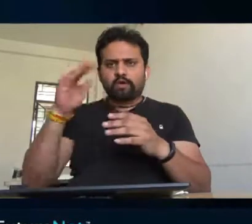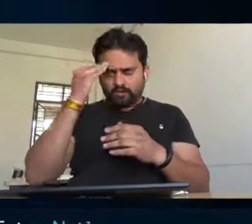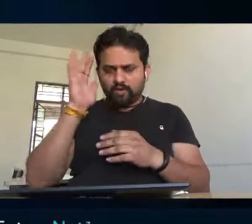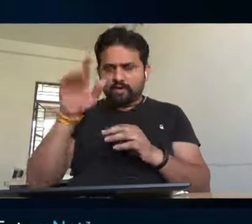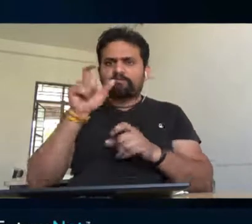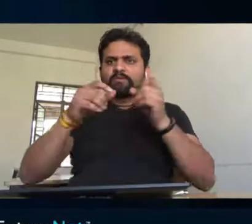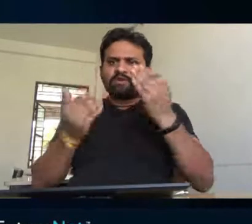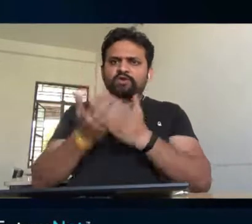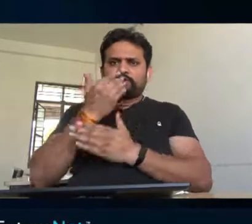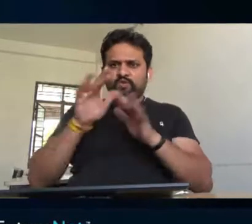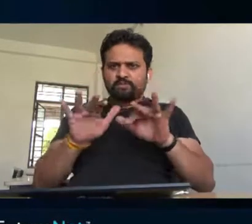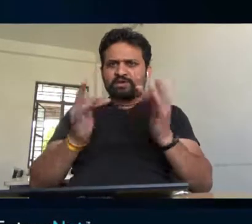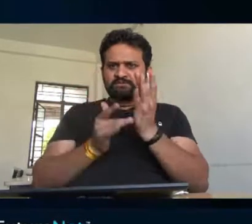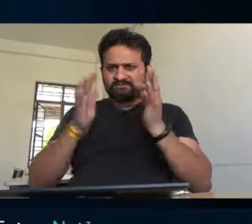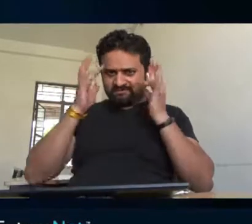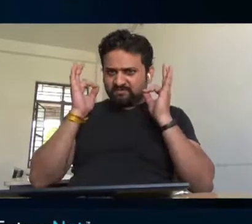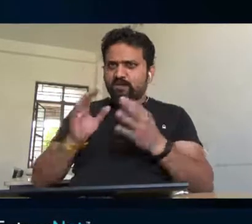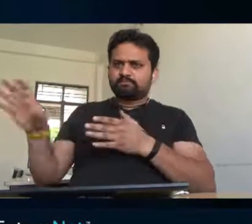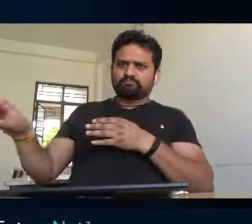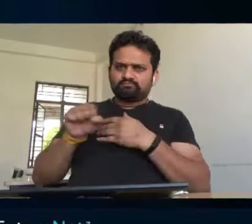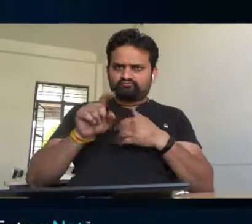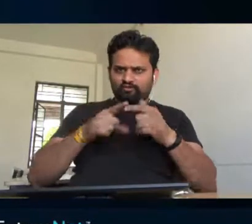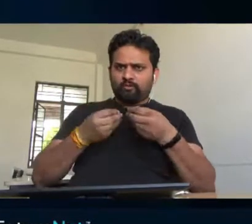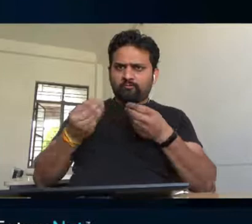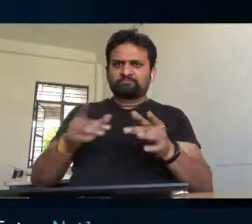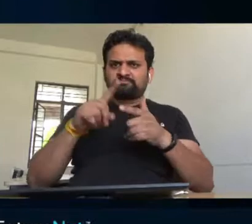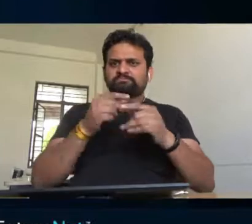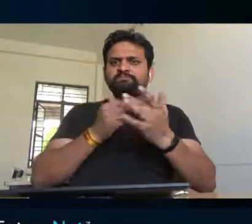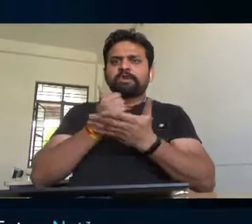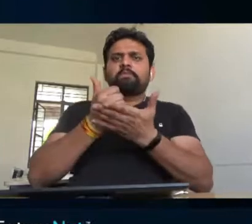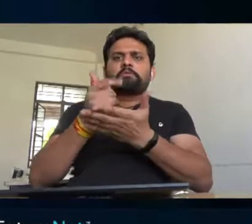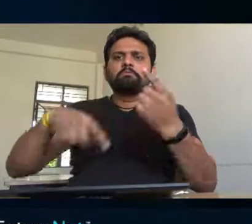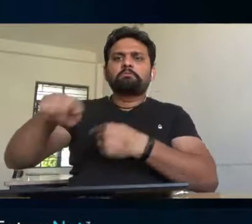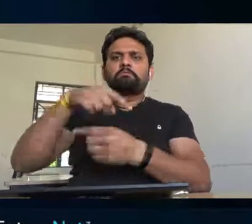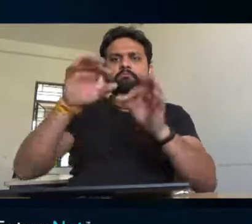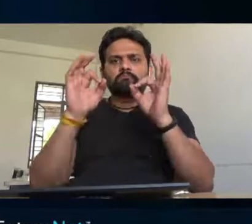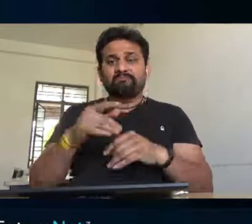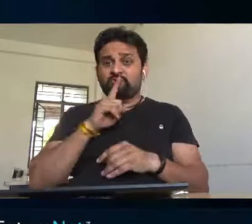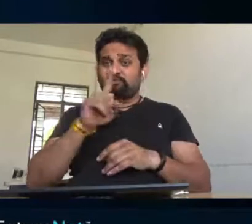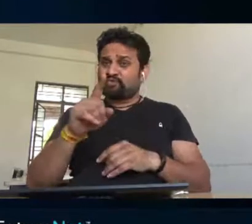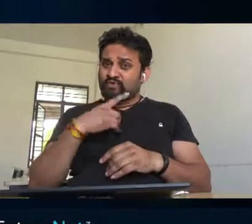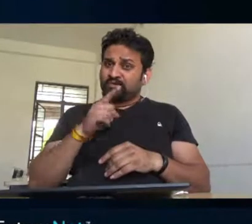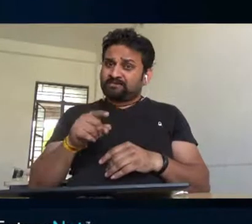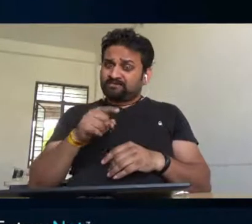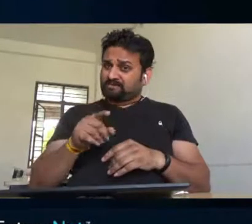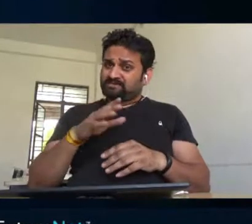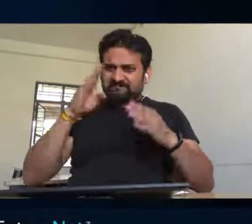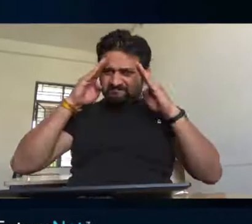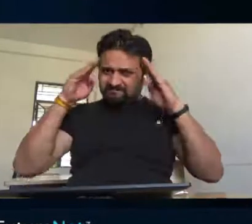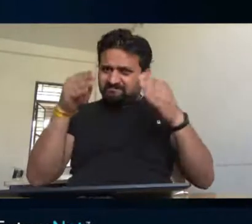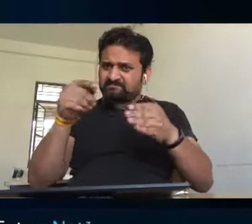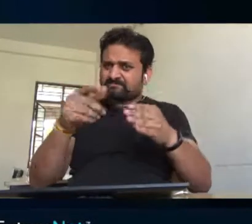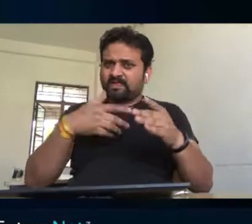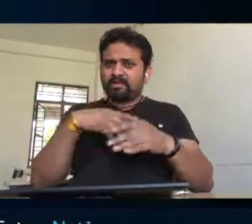everything what is existing better and better and better. I know sometimes the customer support is not answering so fast. We hire new people.